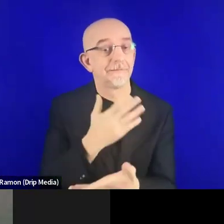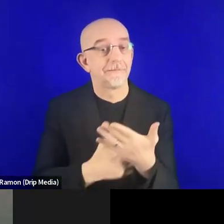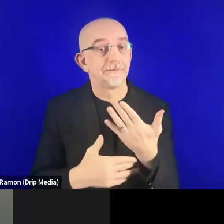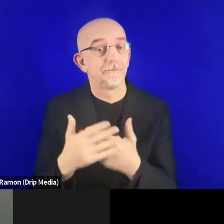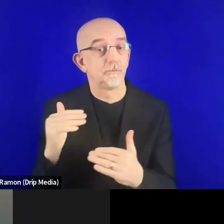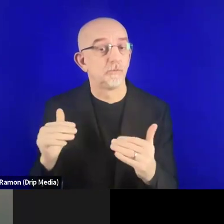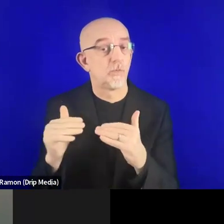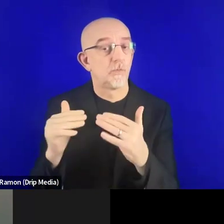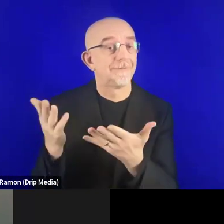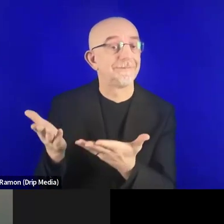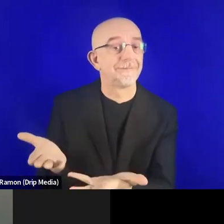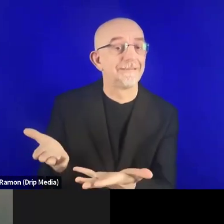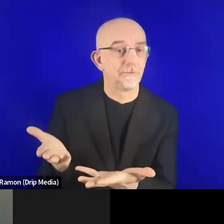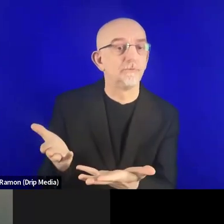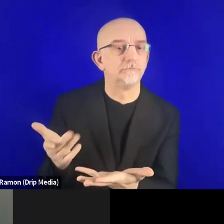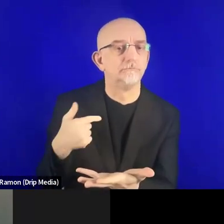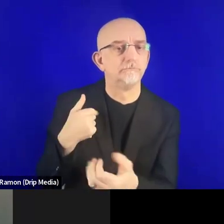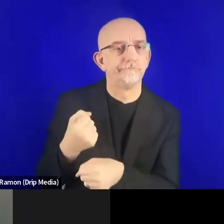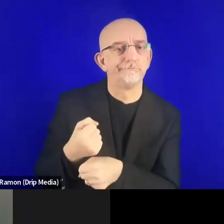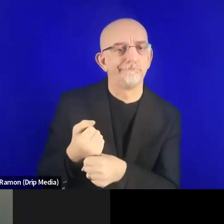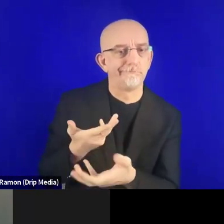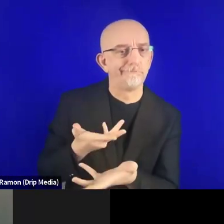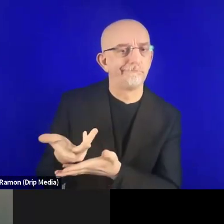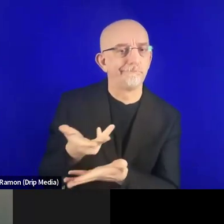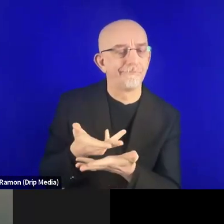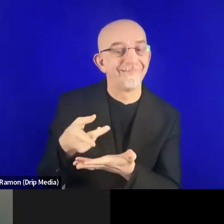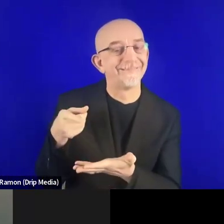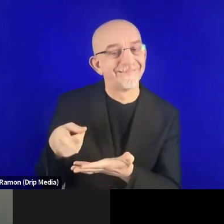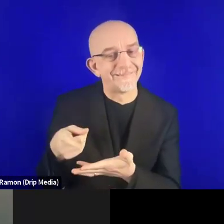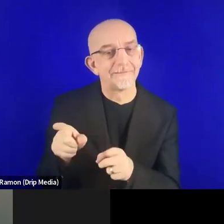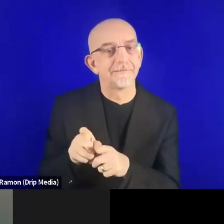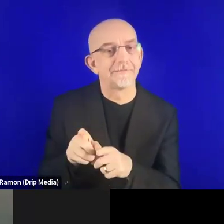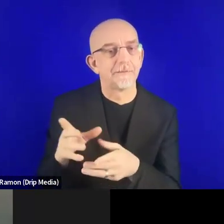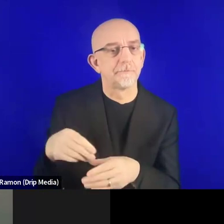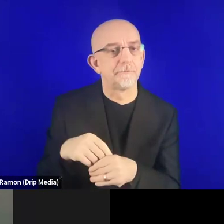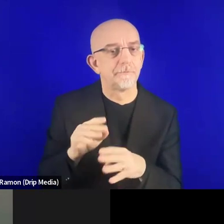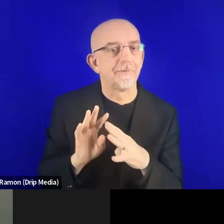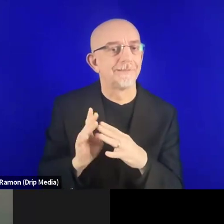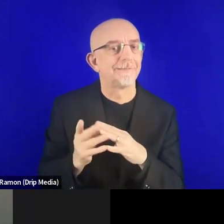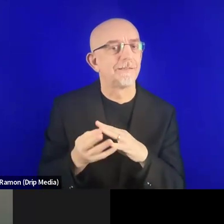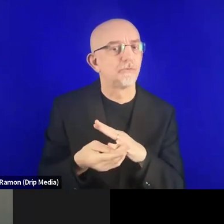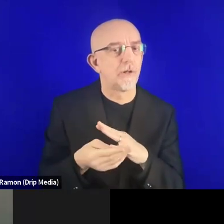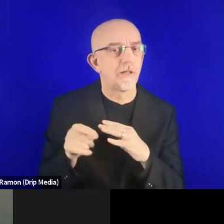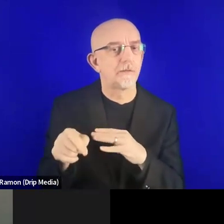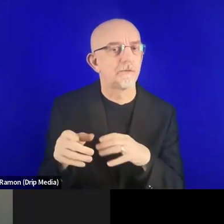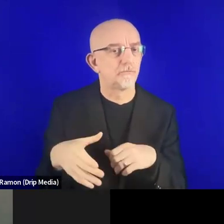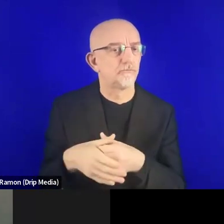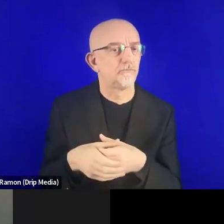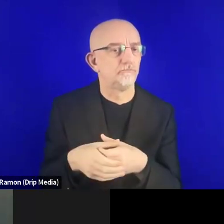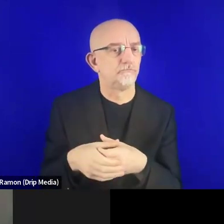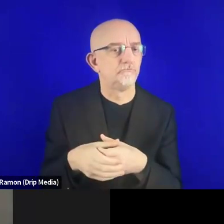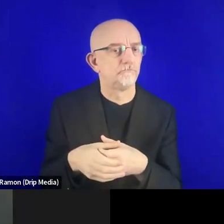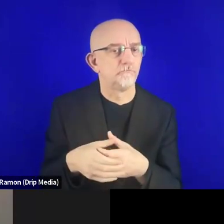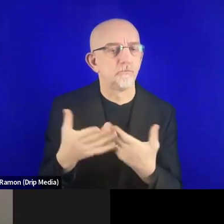with disability. We came upon, okay, how can we document some of these challenges that women